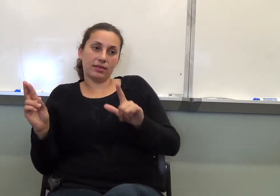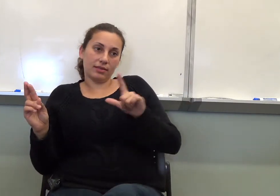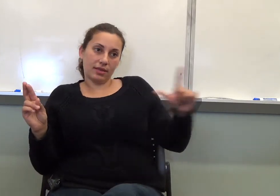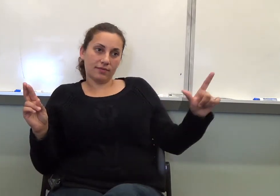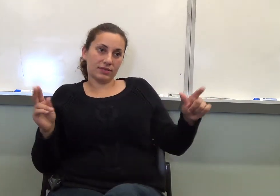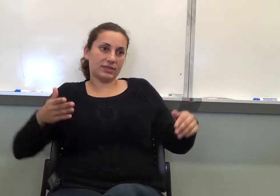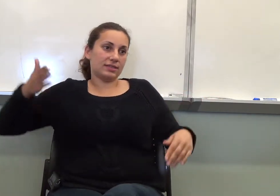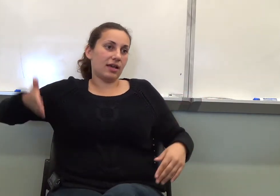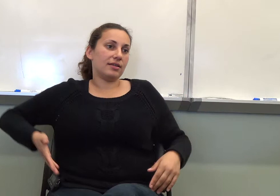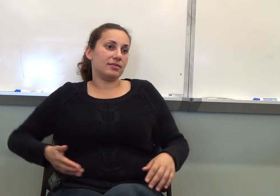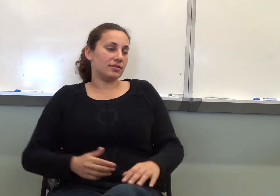All right.